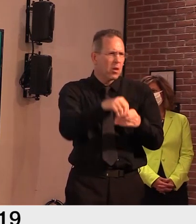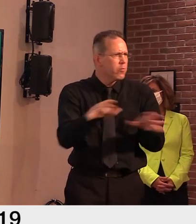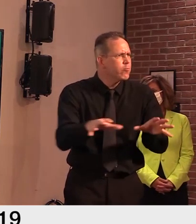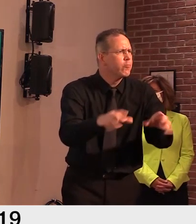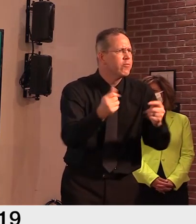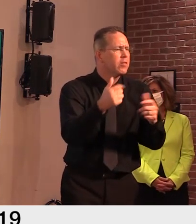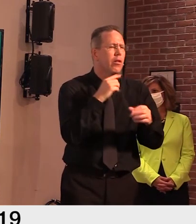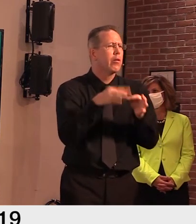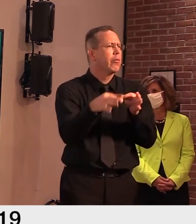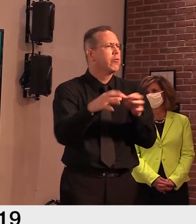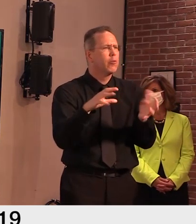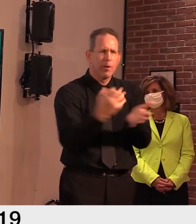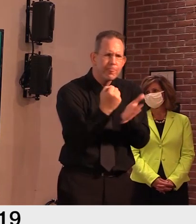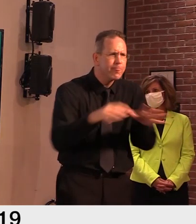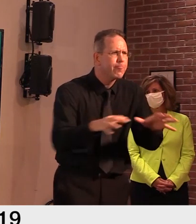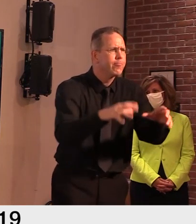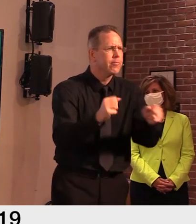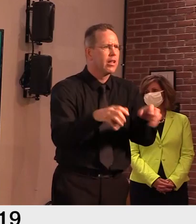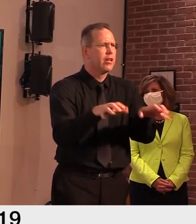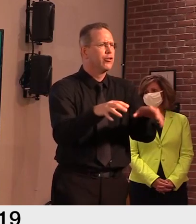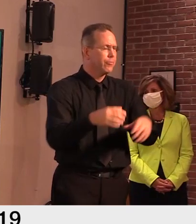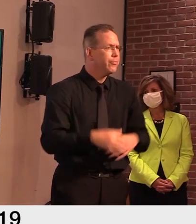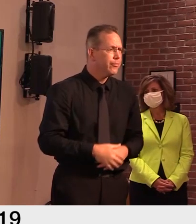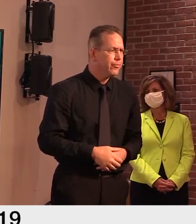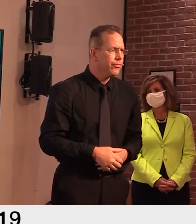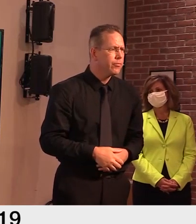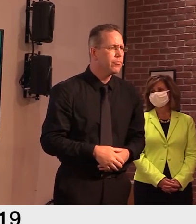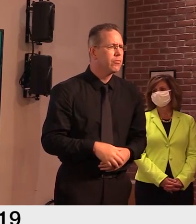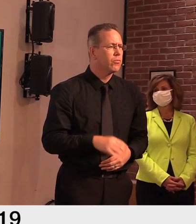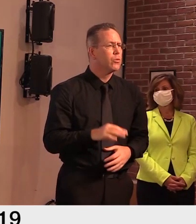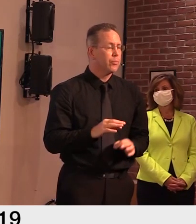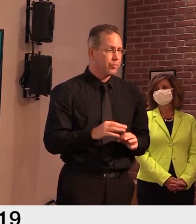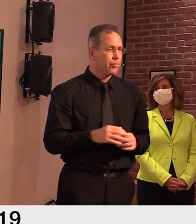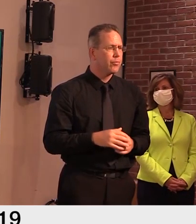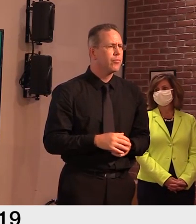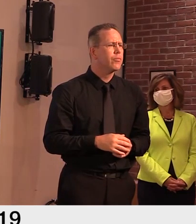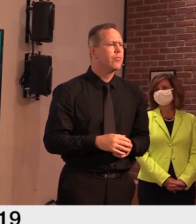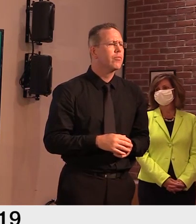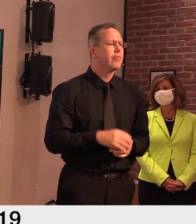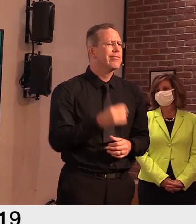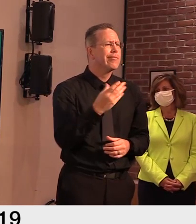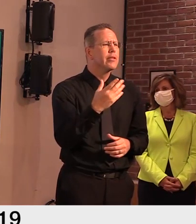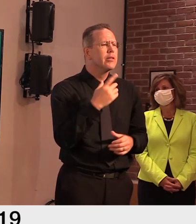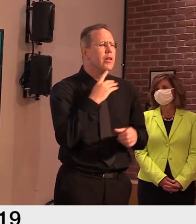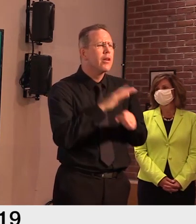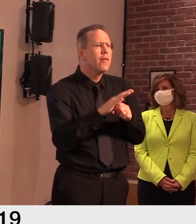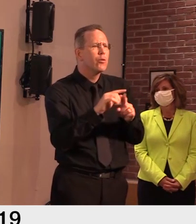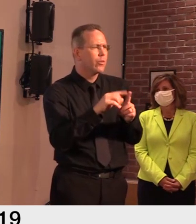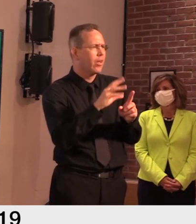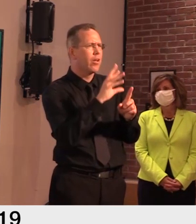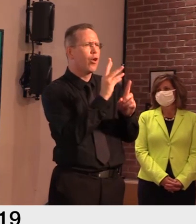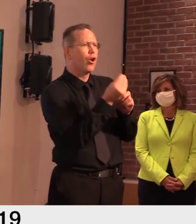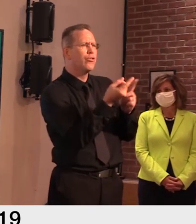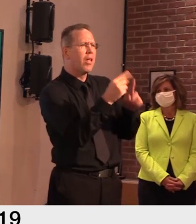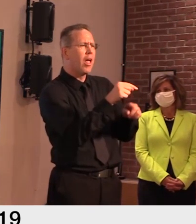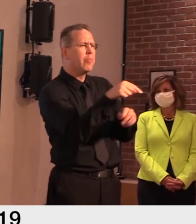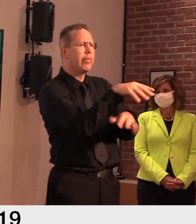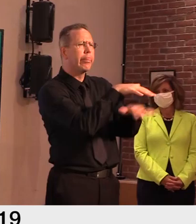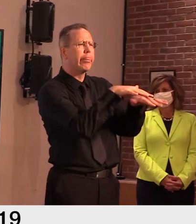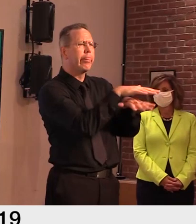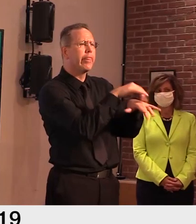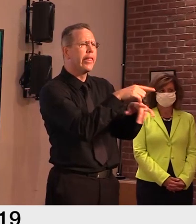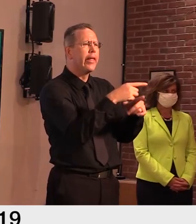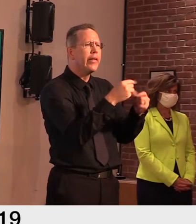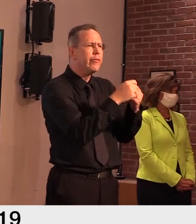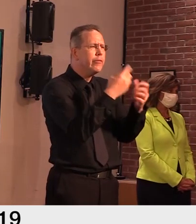happy with the way the department reacted in this case, which was swift and thorough, and